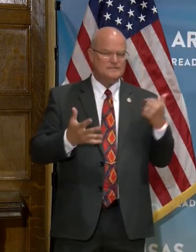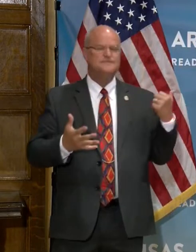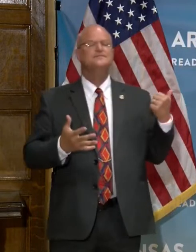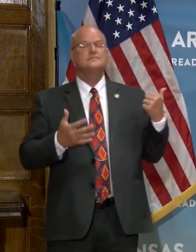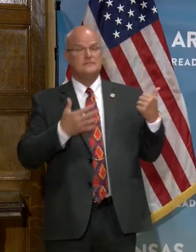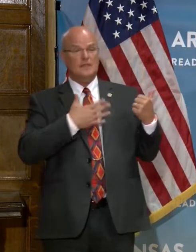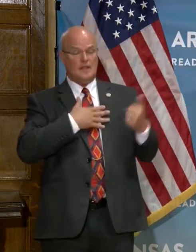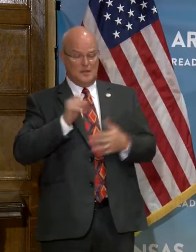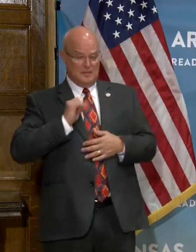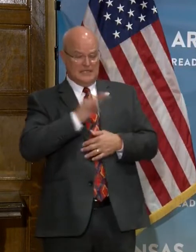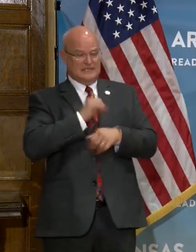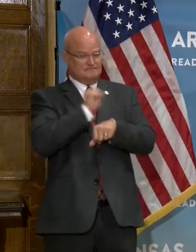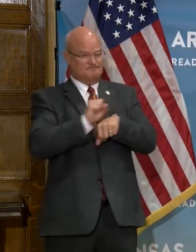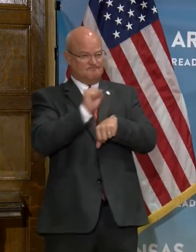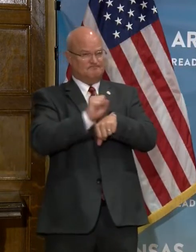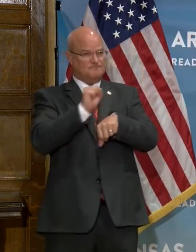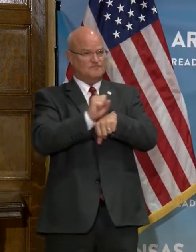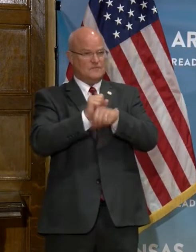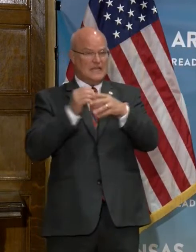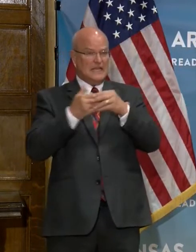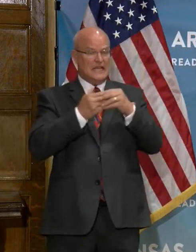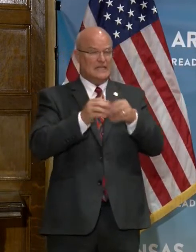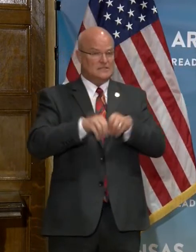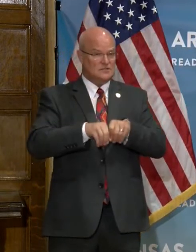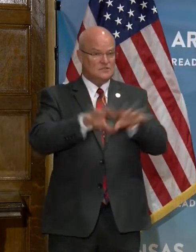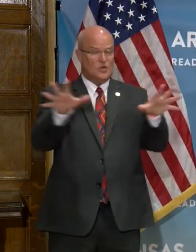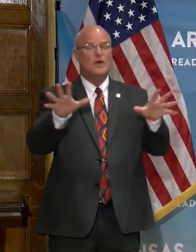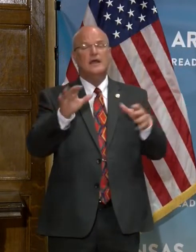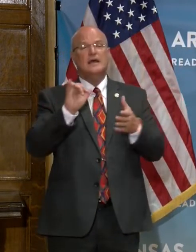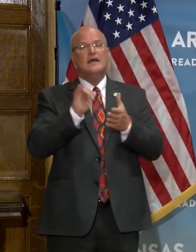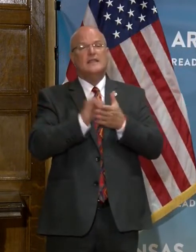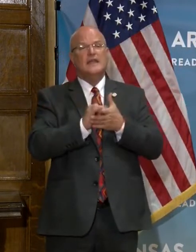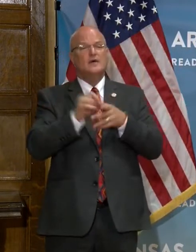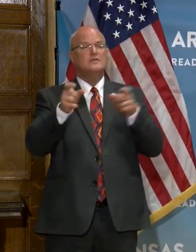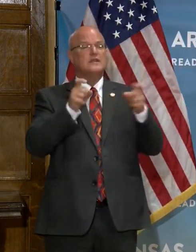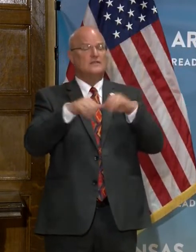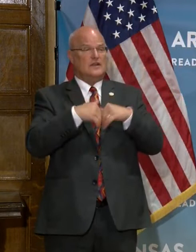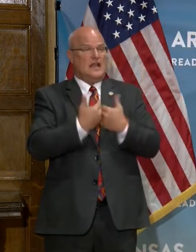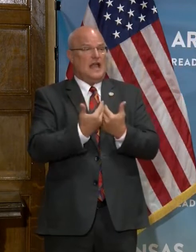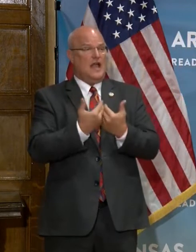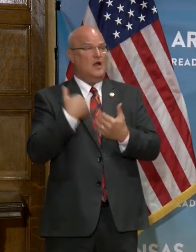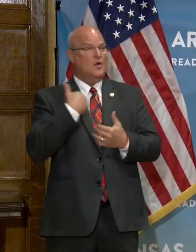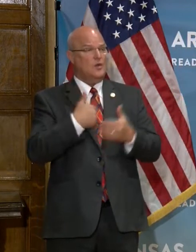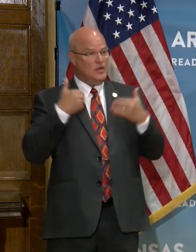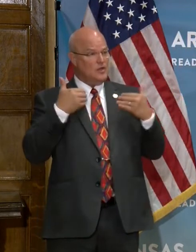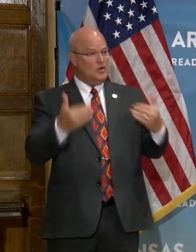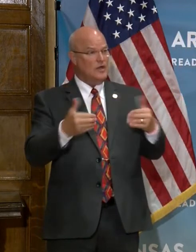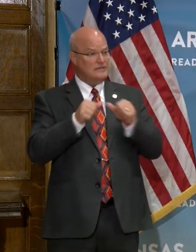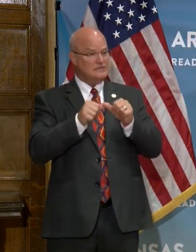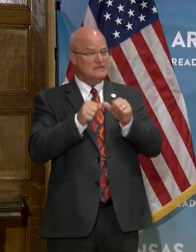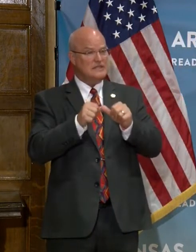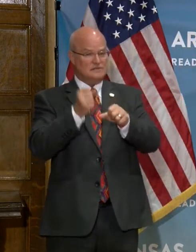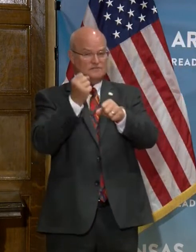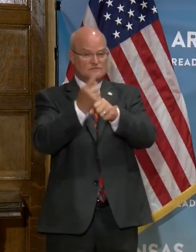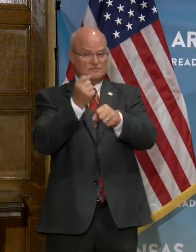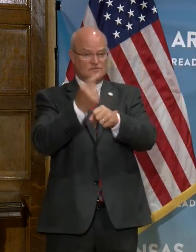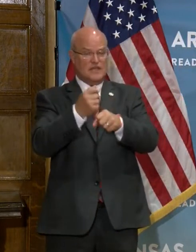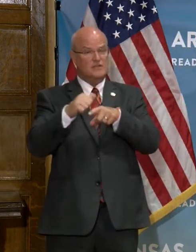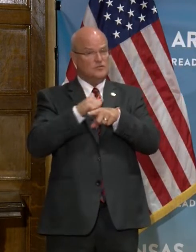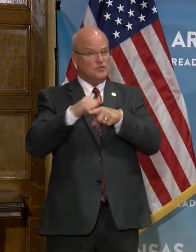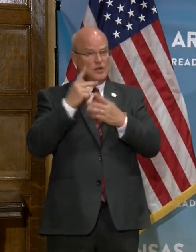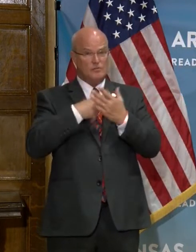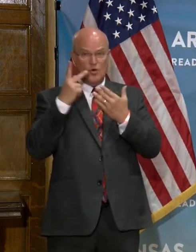So my staff is working up guidance to go out to the field that would govern how we go ahead and continue the annual training